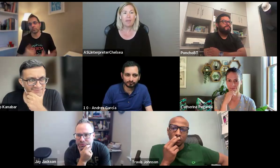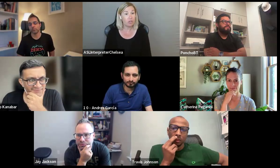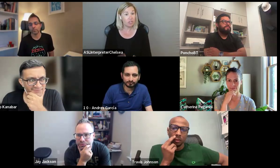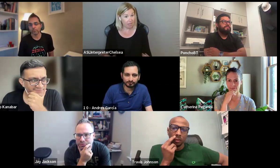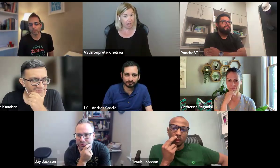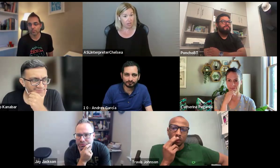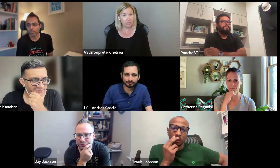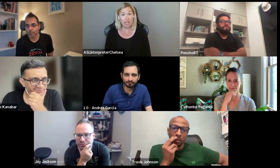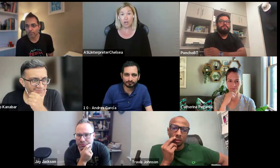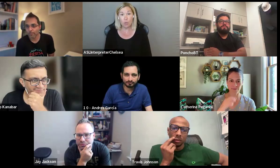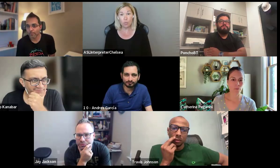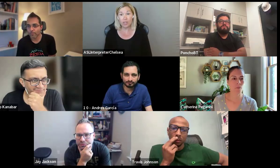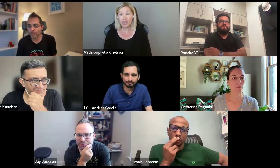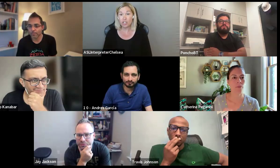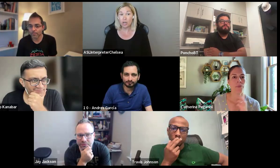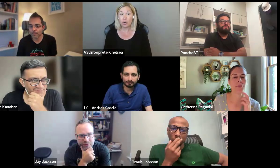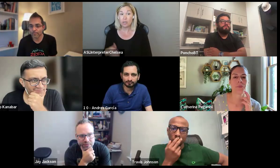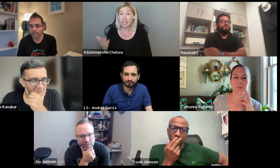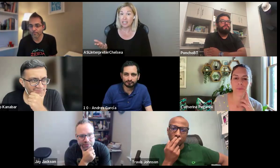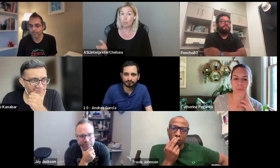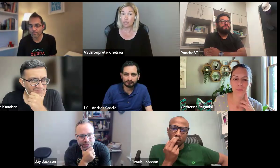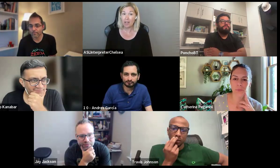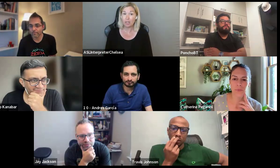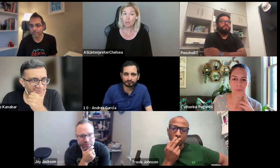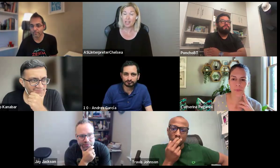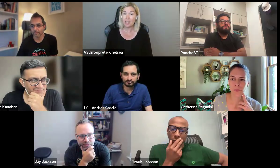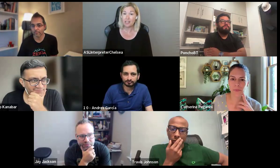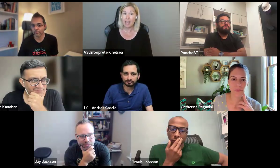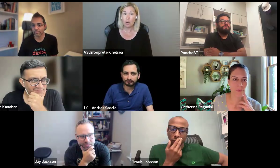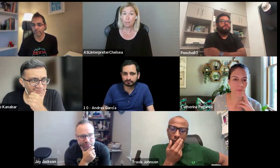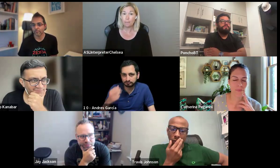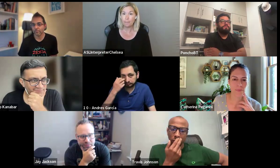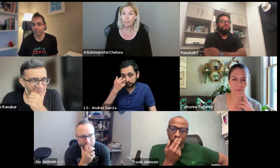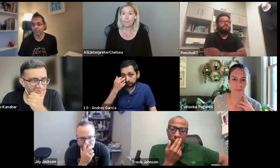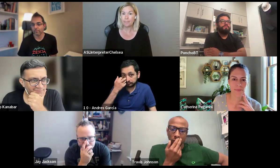if there's nothing else that no one would like to share, Sandeep, would you mind closing us out?